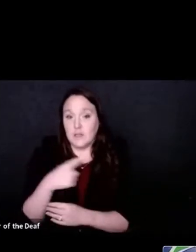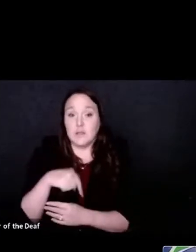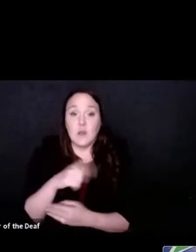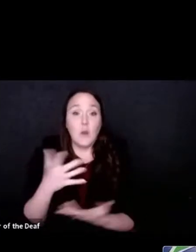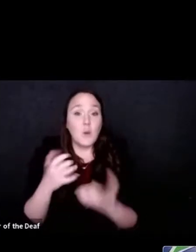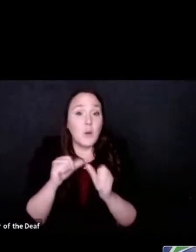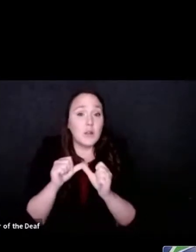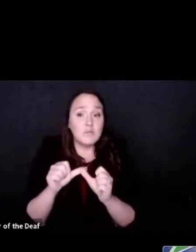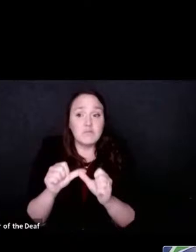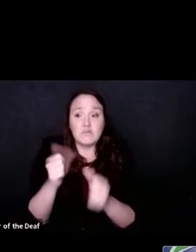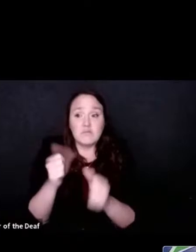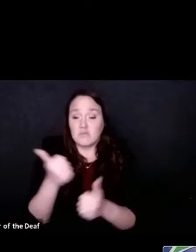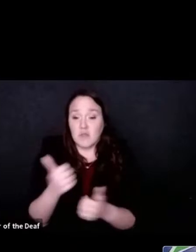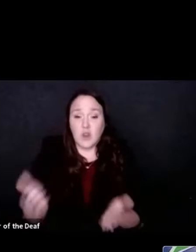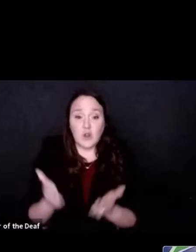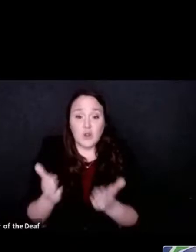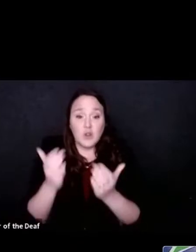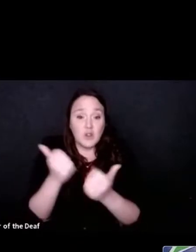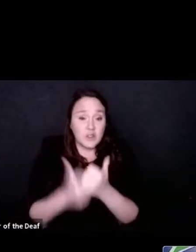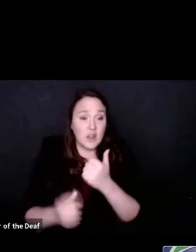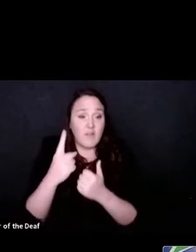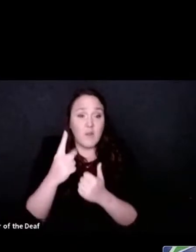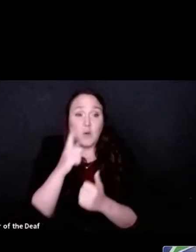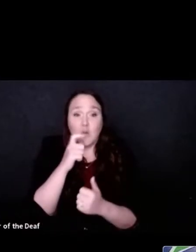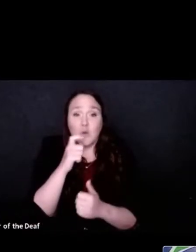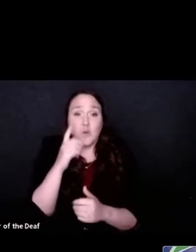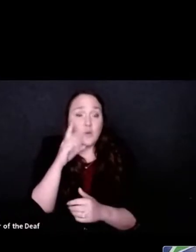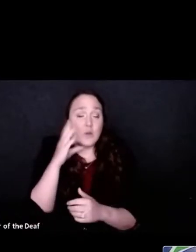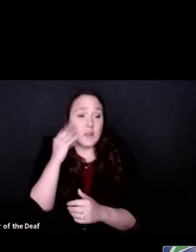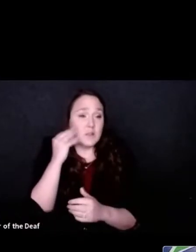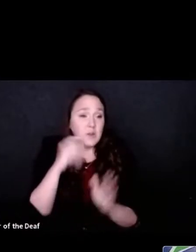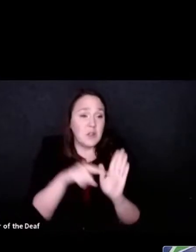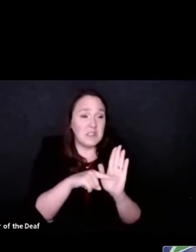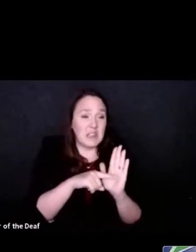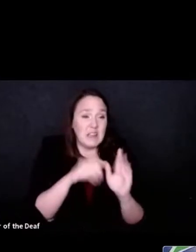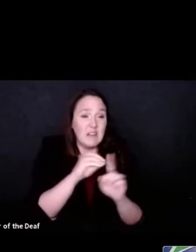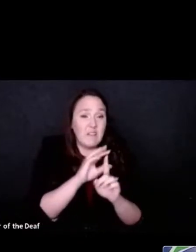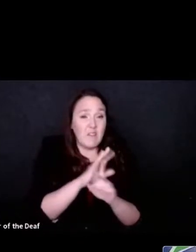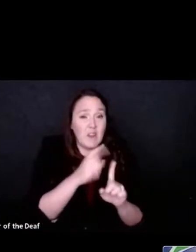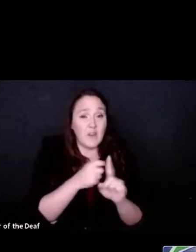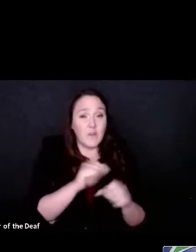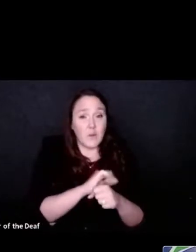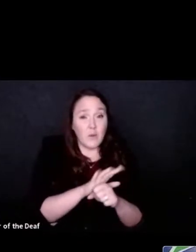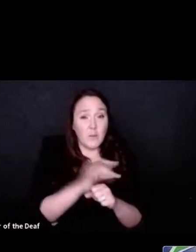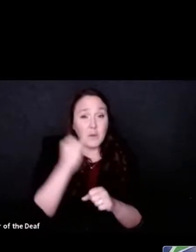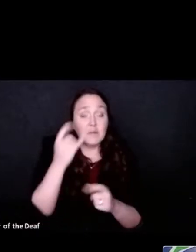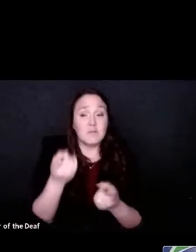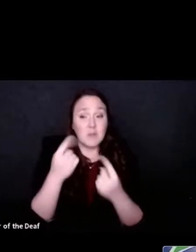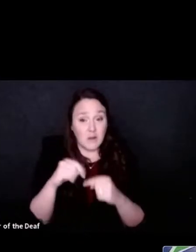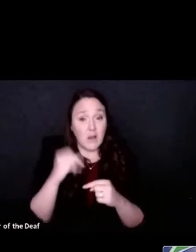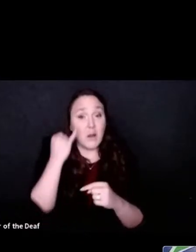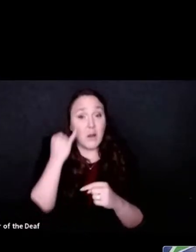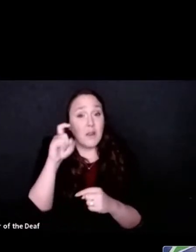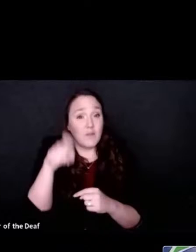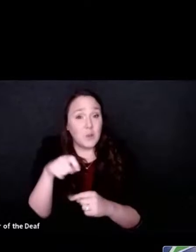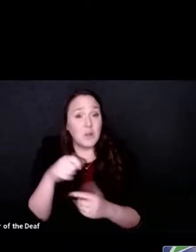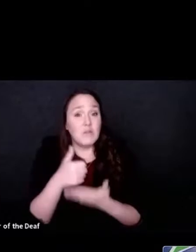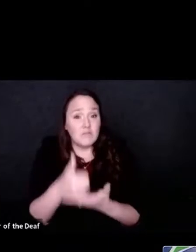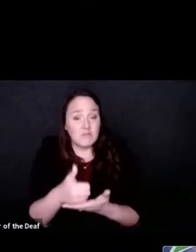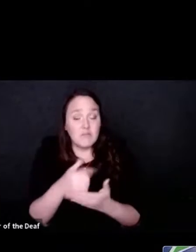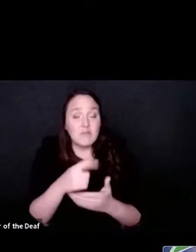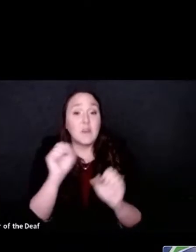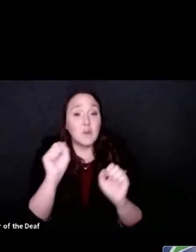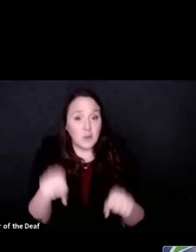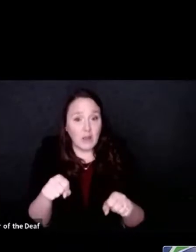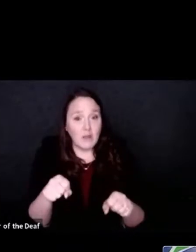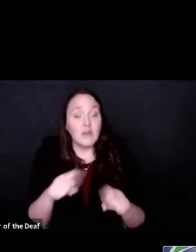to urge people that are negatively impacted by COVID to seek help. If you need to be hospitalized, we can do that. But for those that